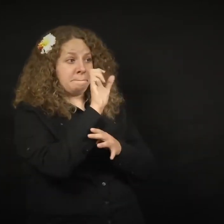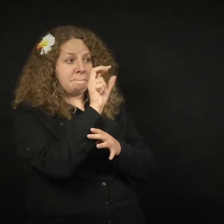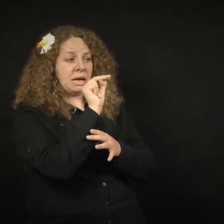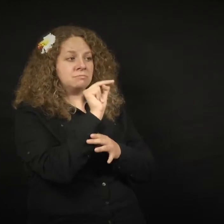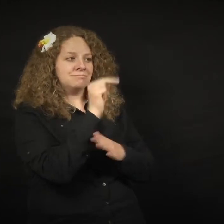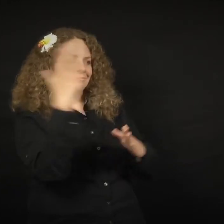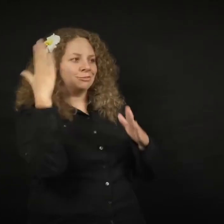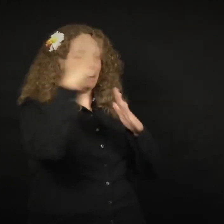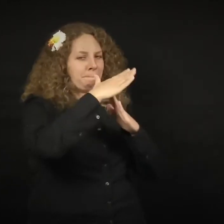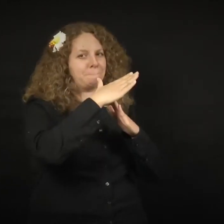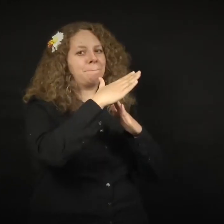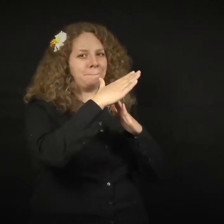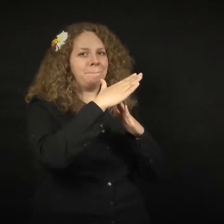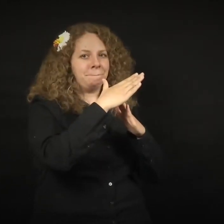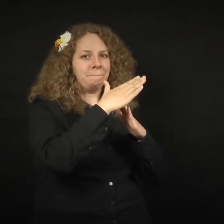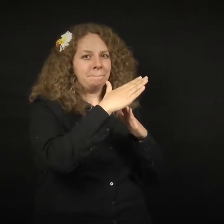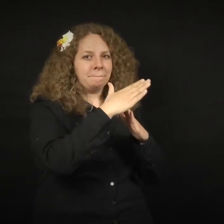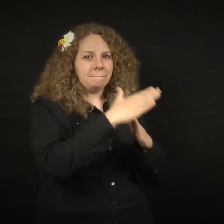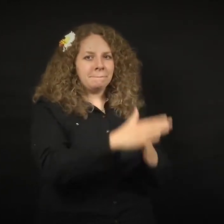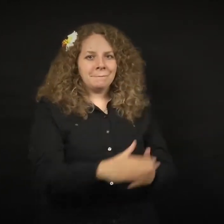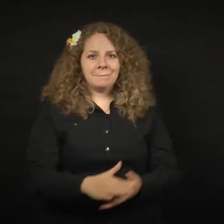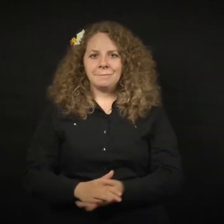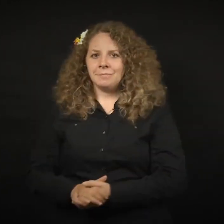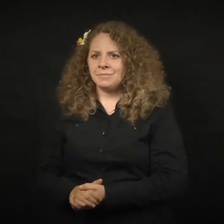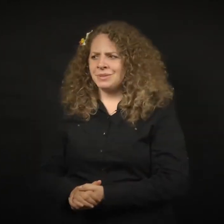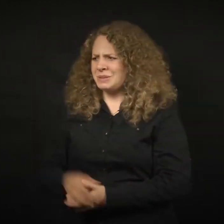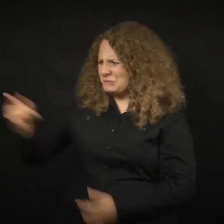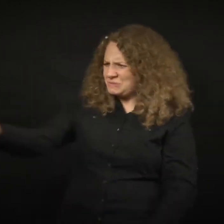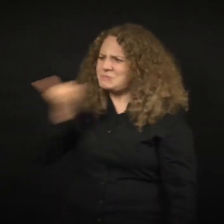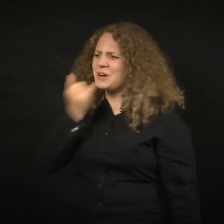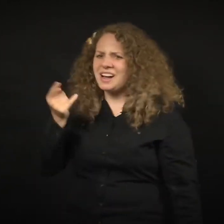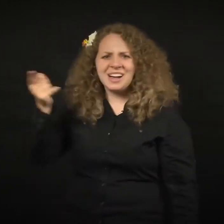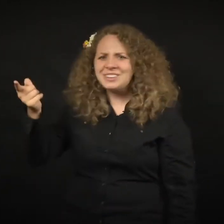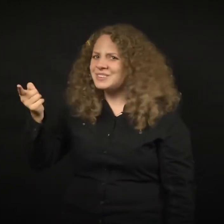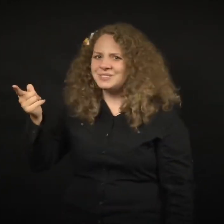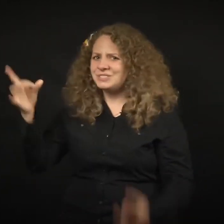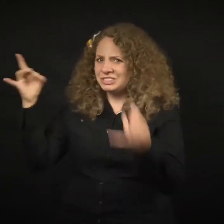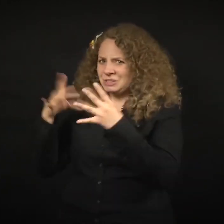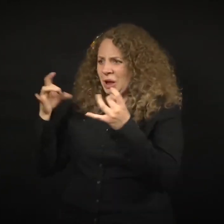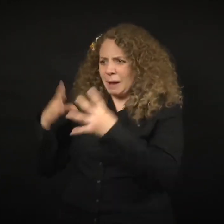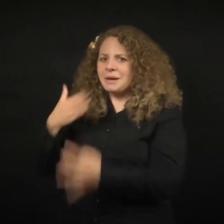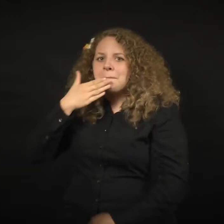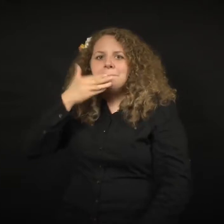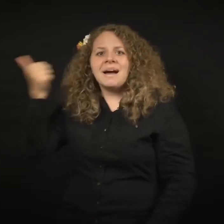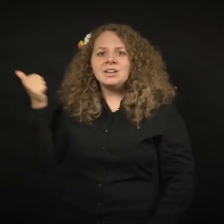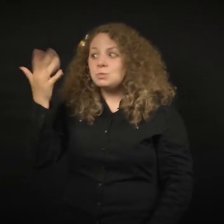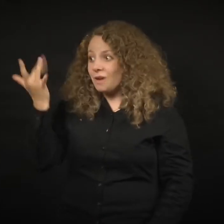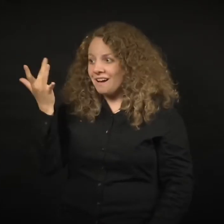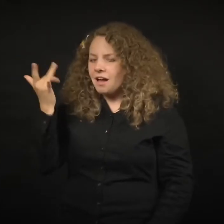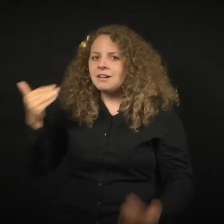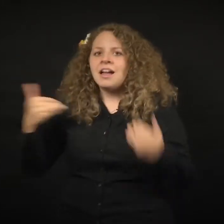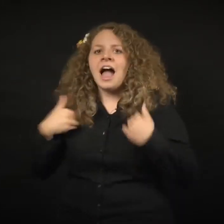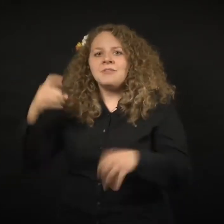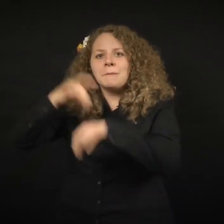spice lattes. Okay, now, if I was going to tell you about the conversation in ASL, the conversation would go like